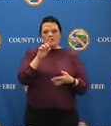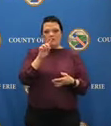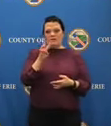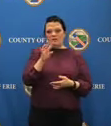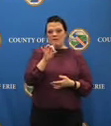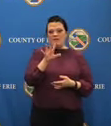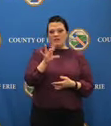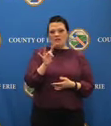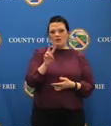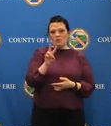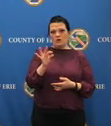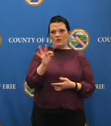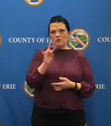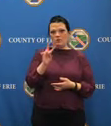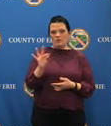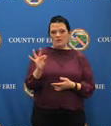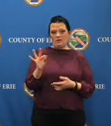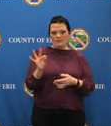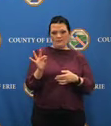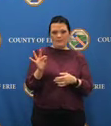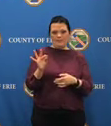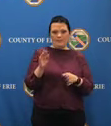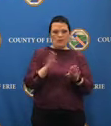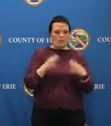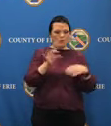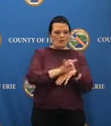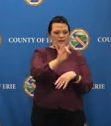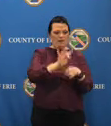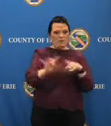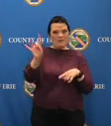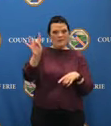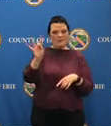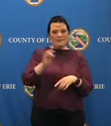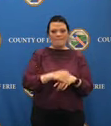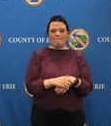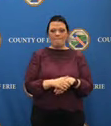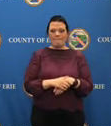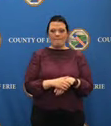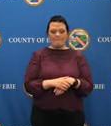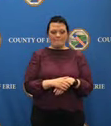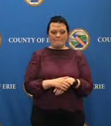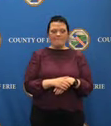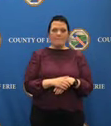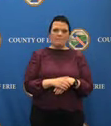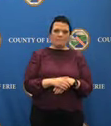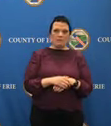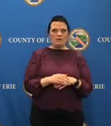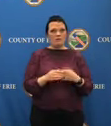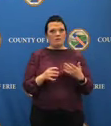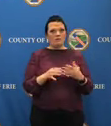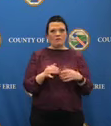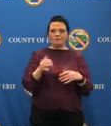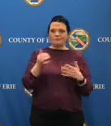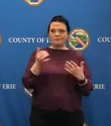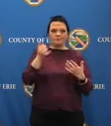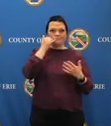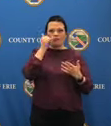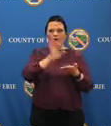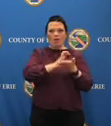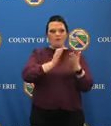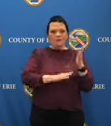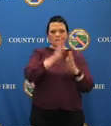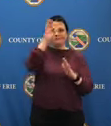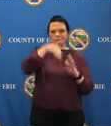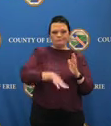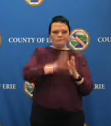716-858-2929, open from 8 a.m. to 8 p.m. They're volume has gone up and down. I went down there